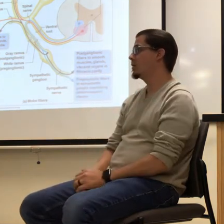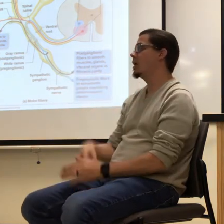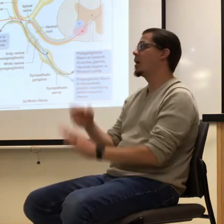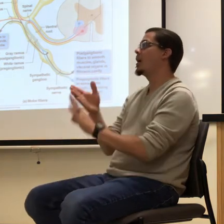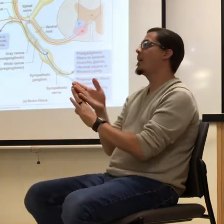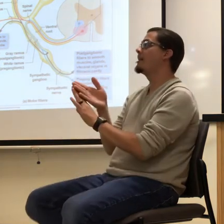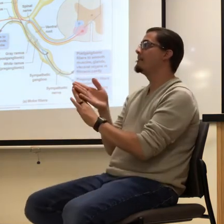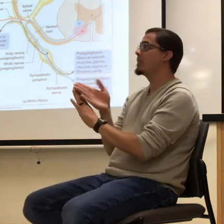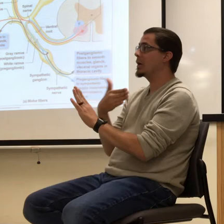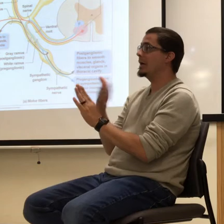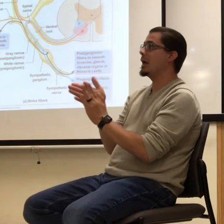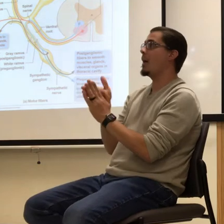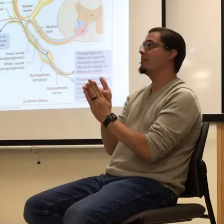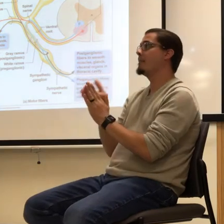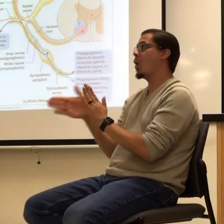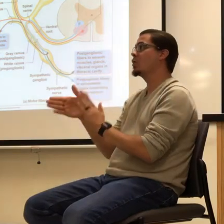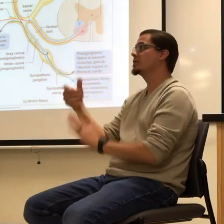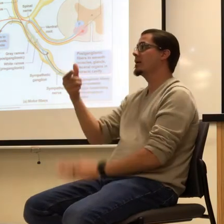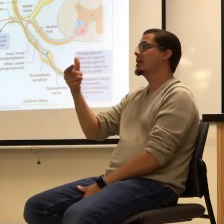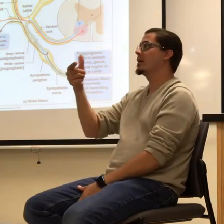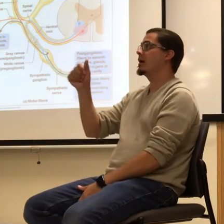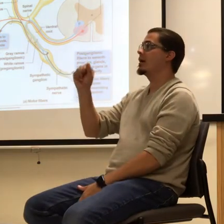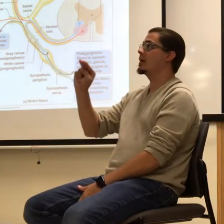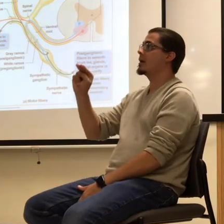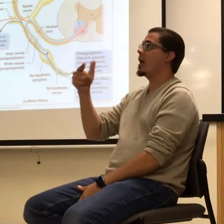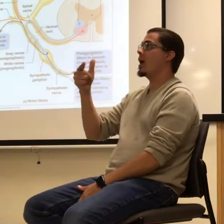post, visceral motor.